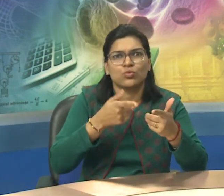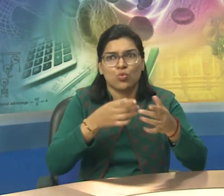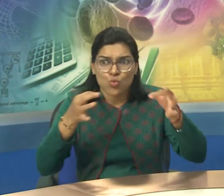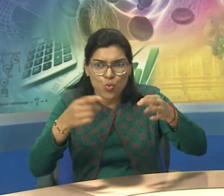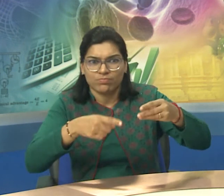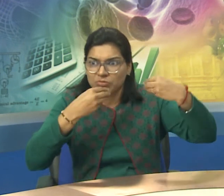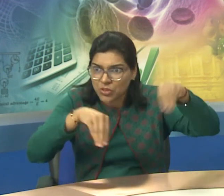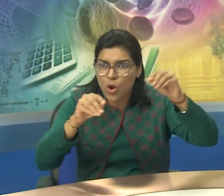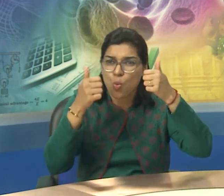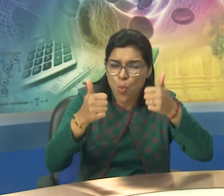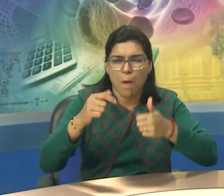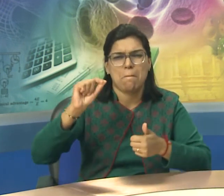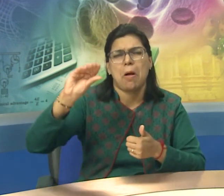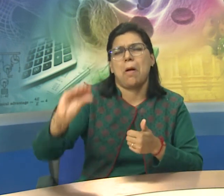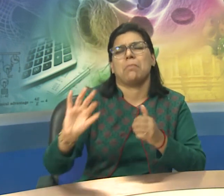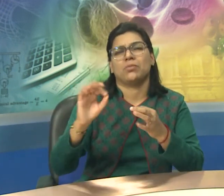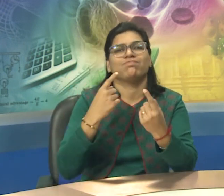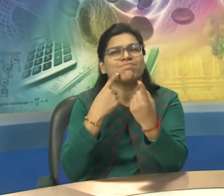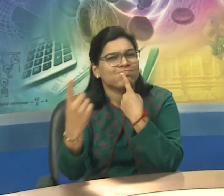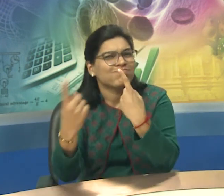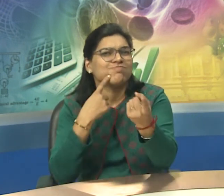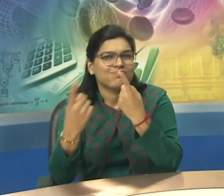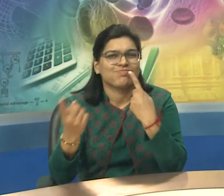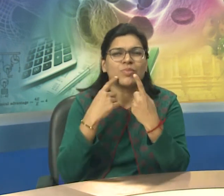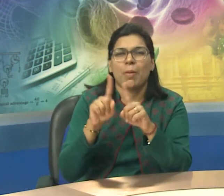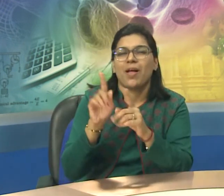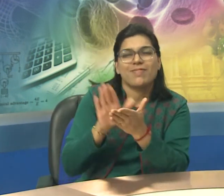telemarketing, sales, etc.